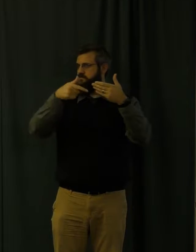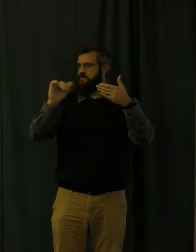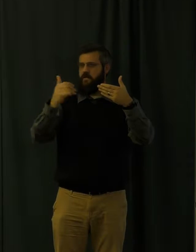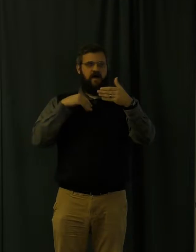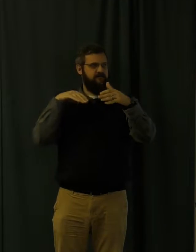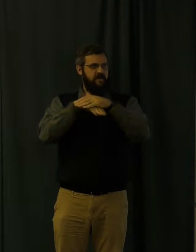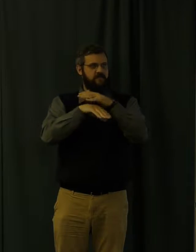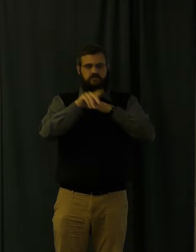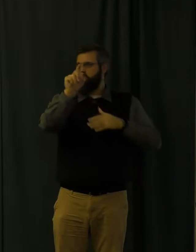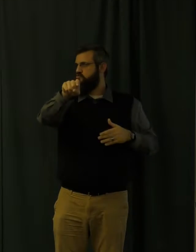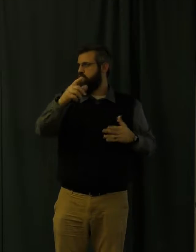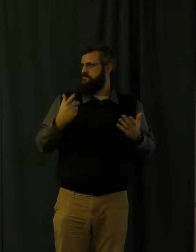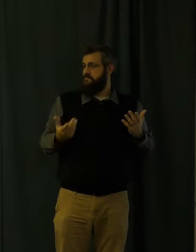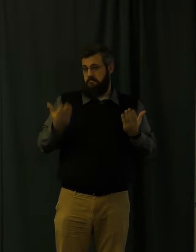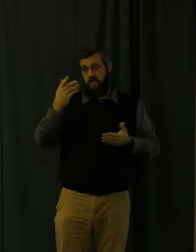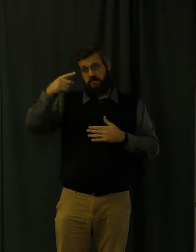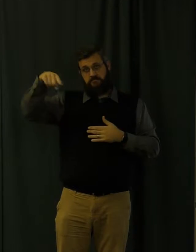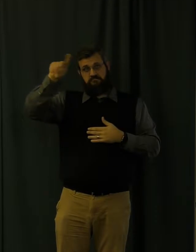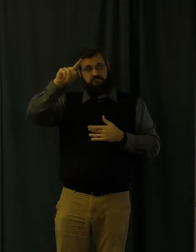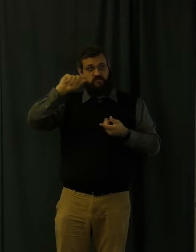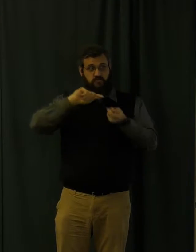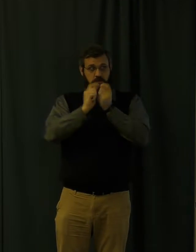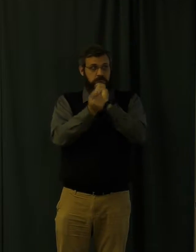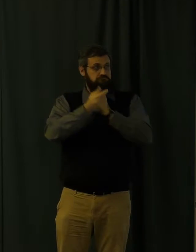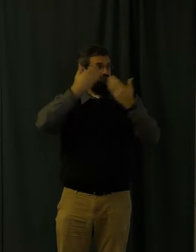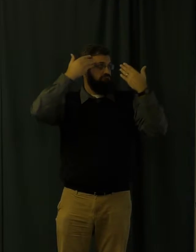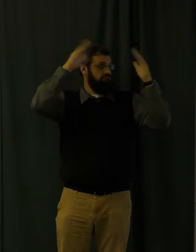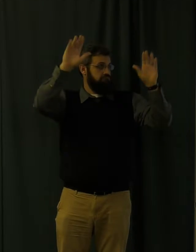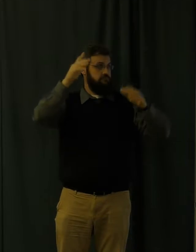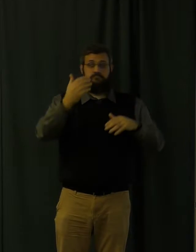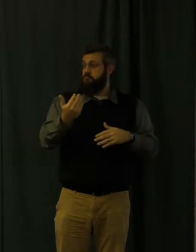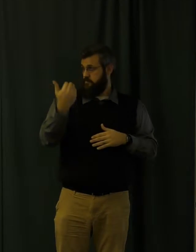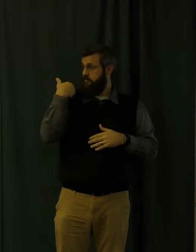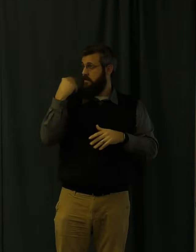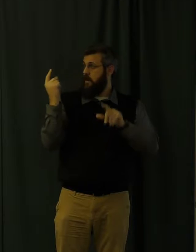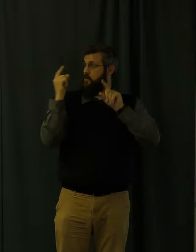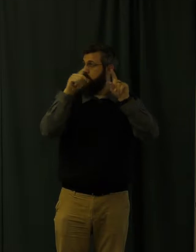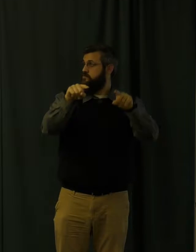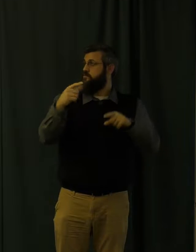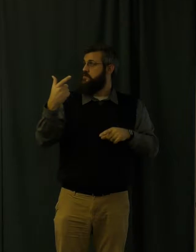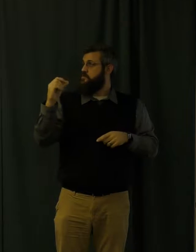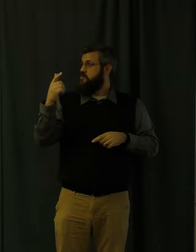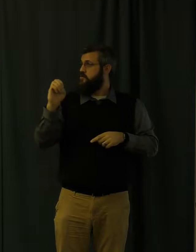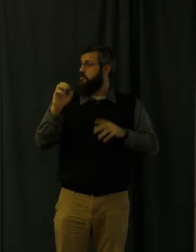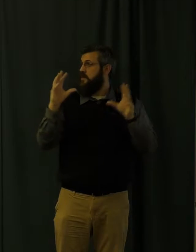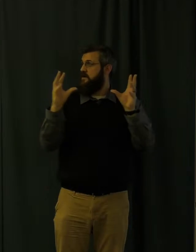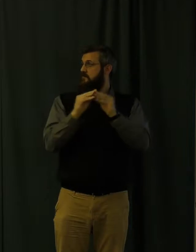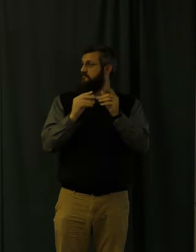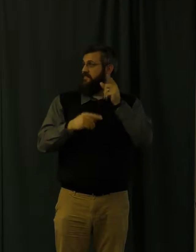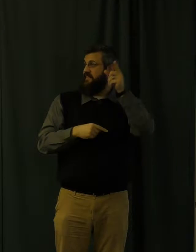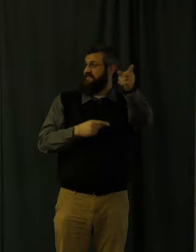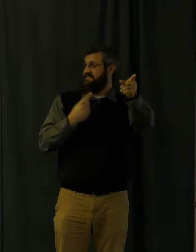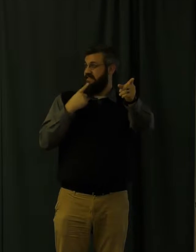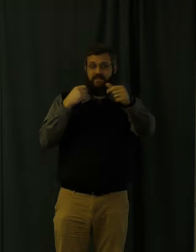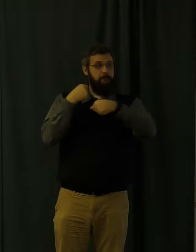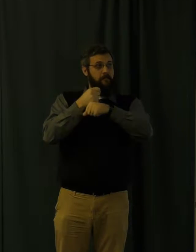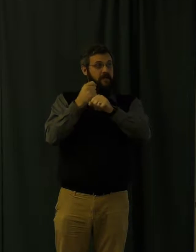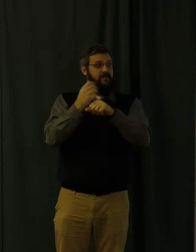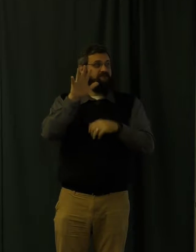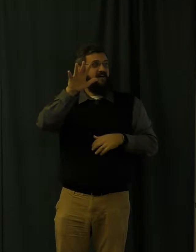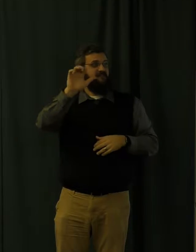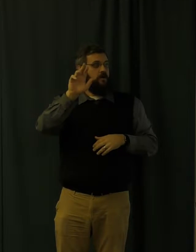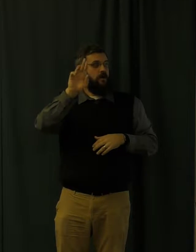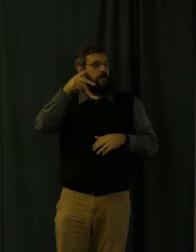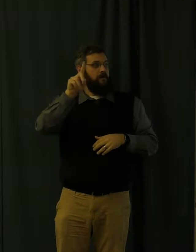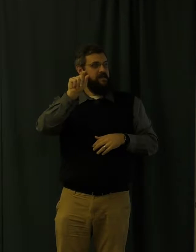As far as I know, unless they change it. I was at a Google conference once and they said they make 500 updates a year. And